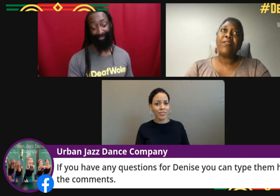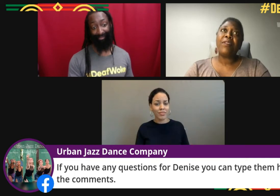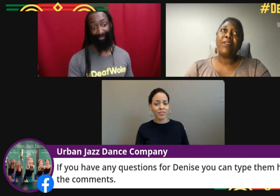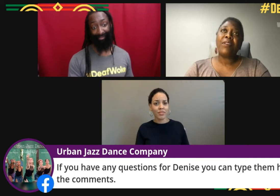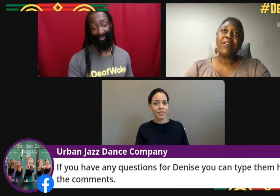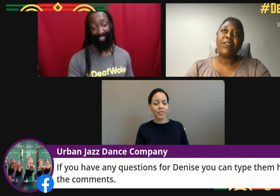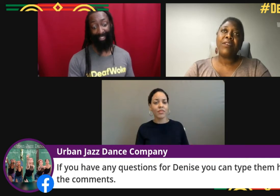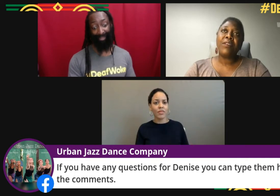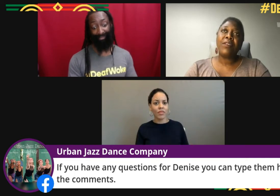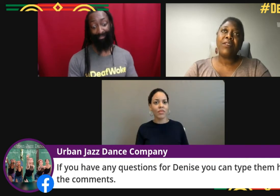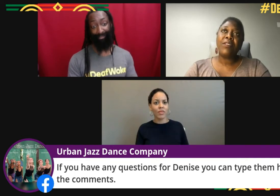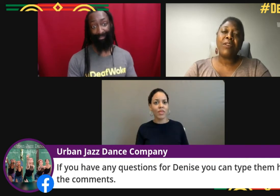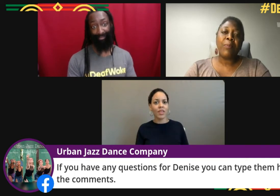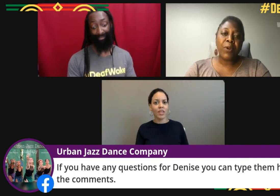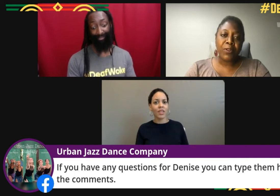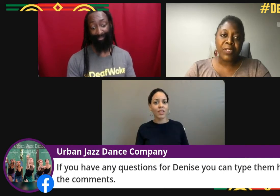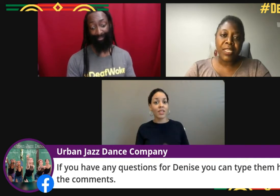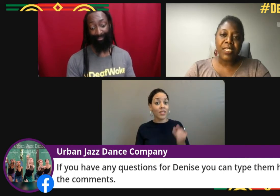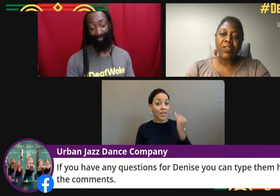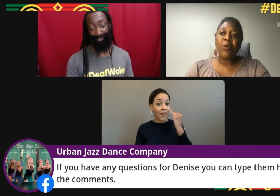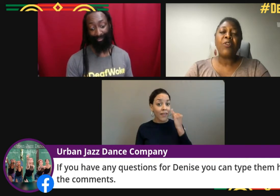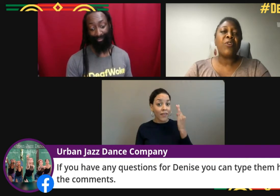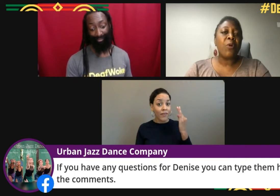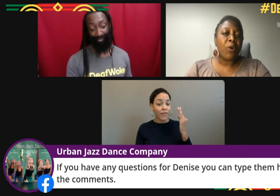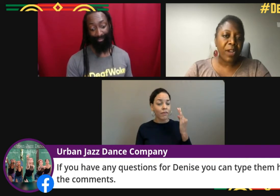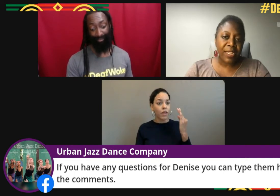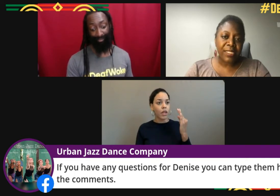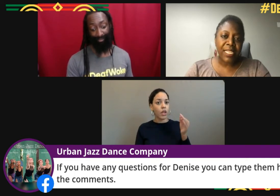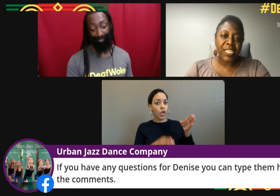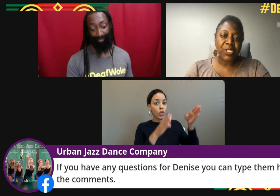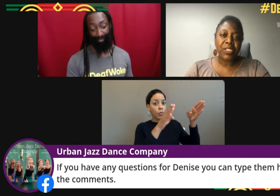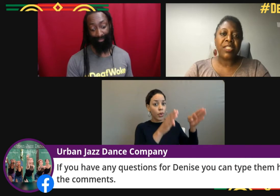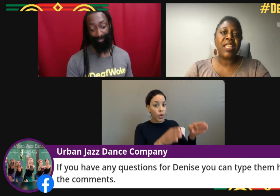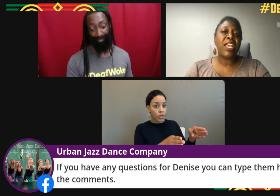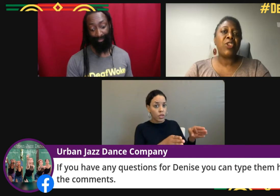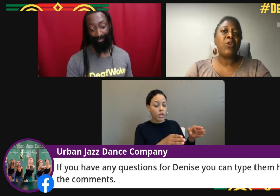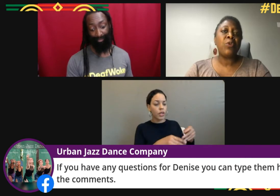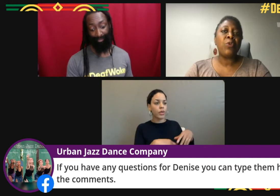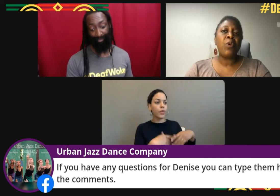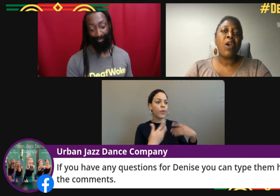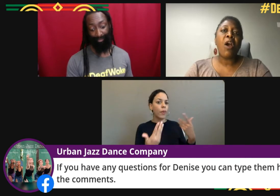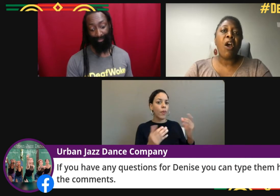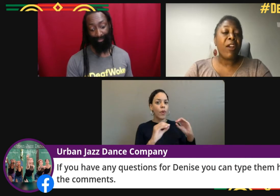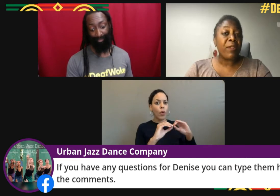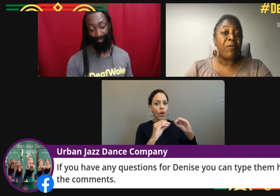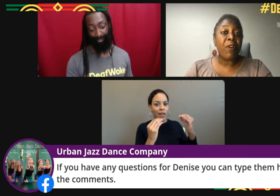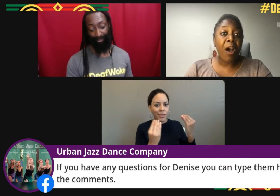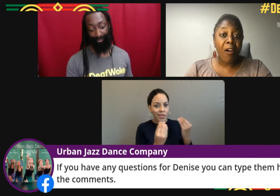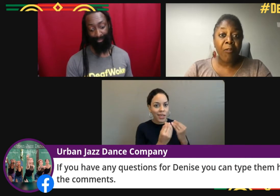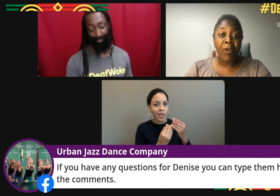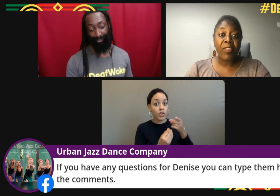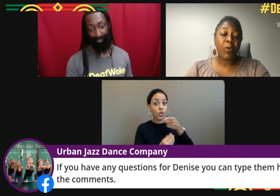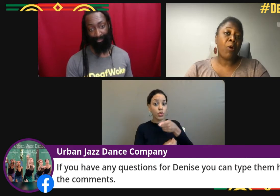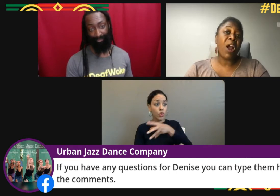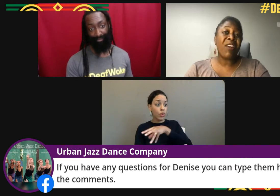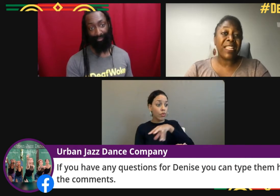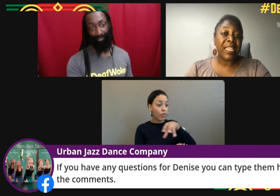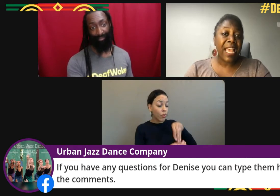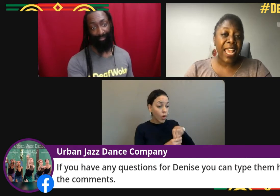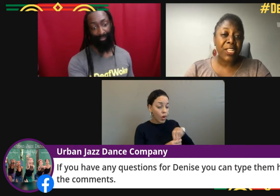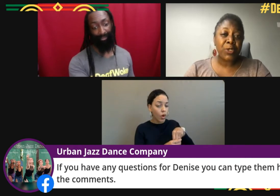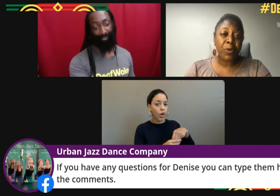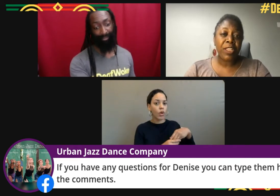If the person or the organization that you are involved with or